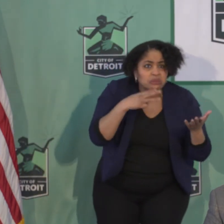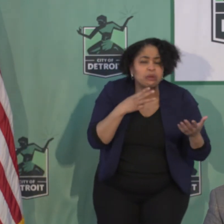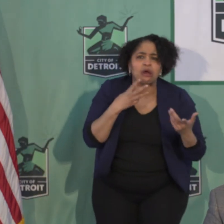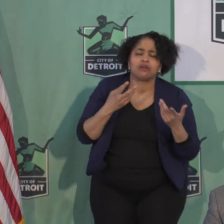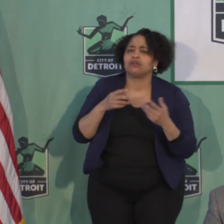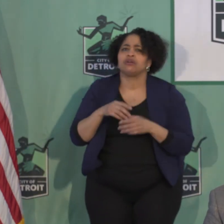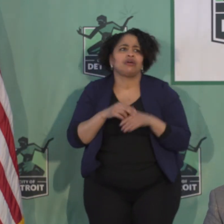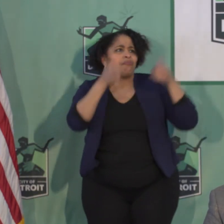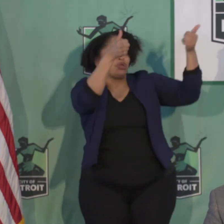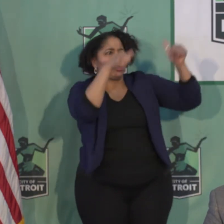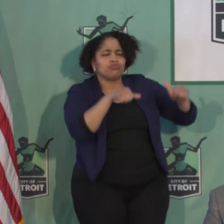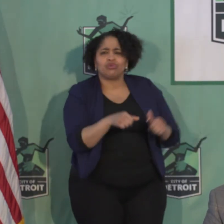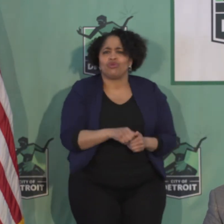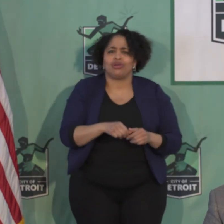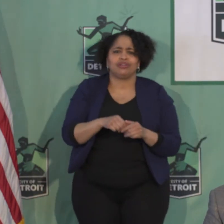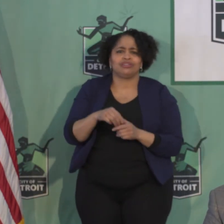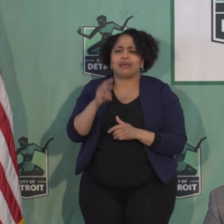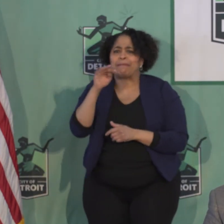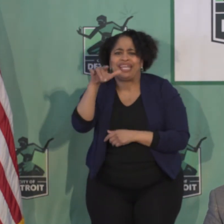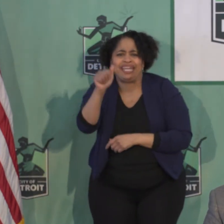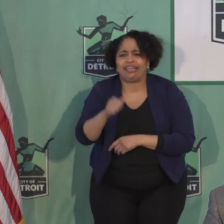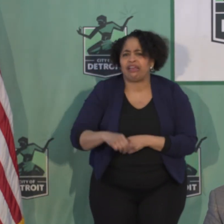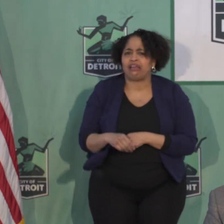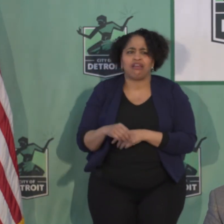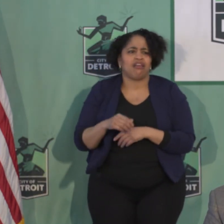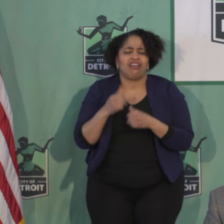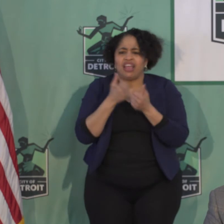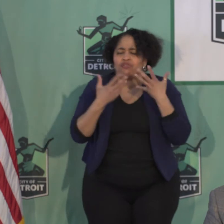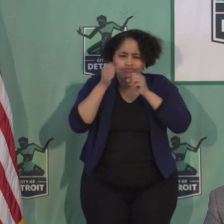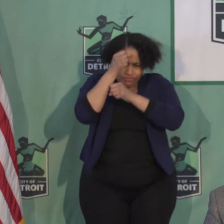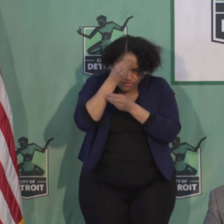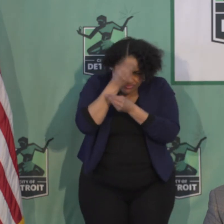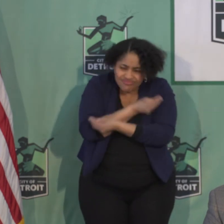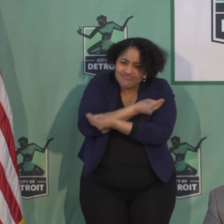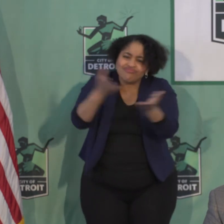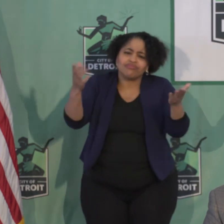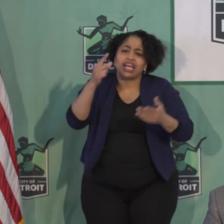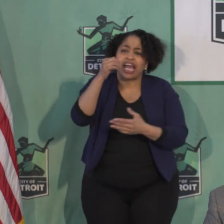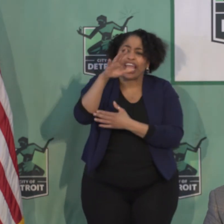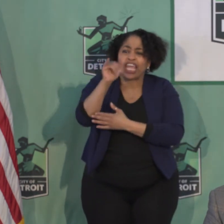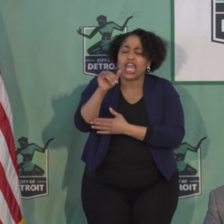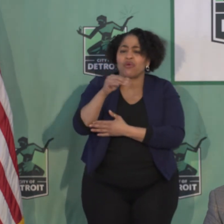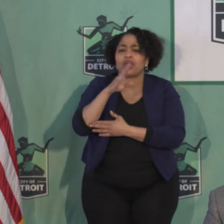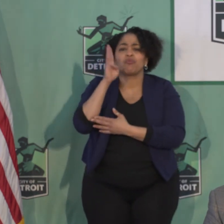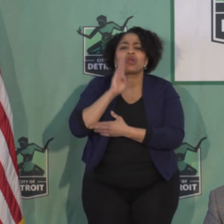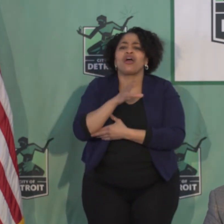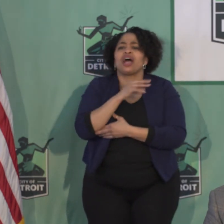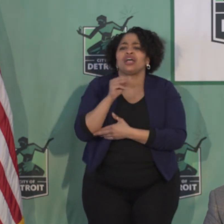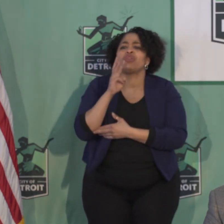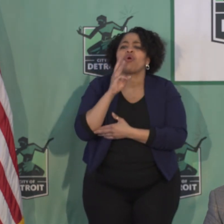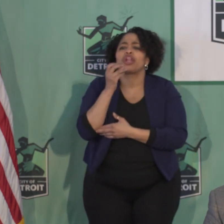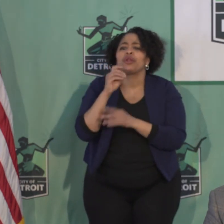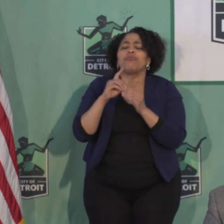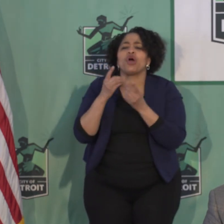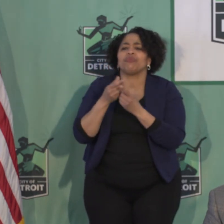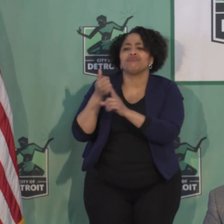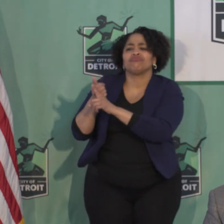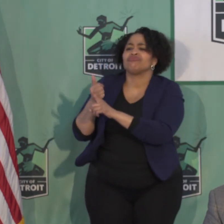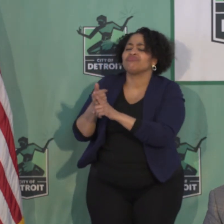media, and Gary Brown and the Detroit Water Department have done a great job. They've gotten through the entire